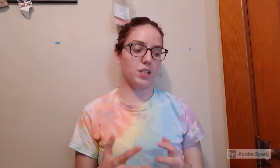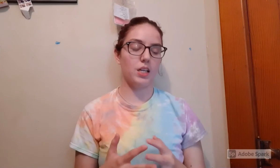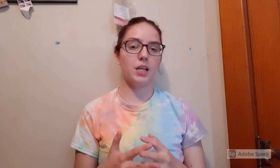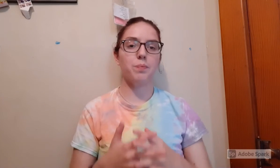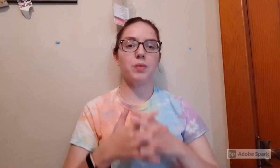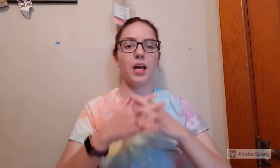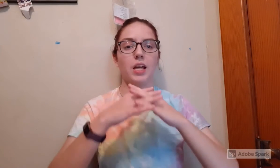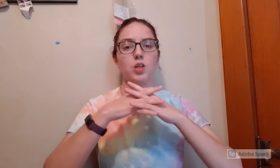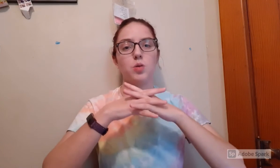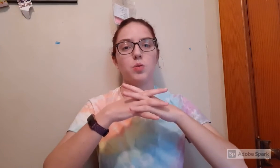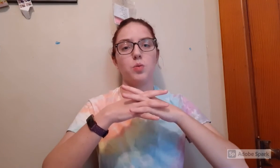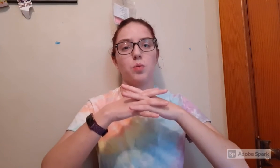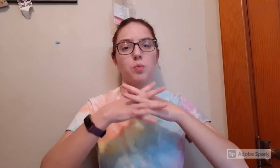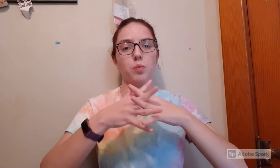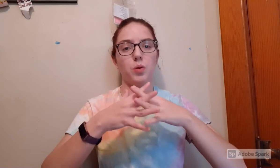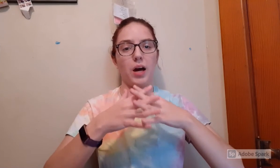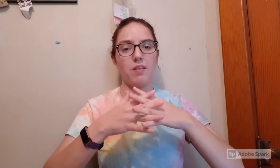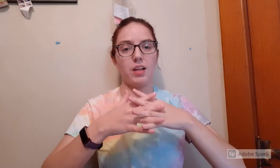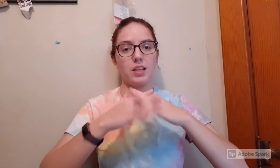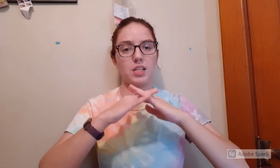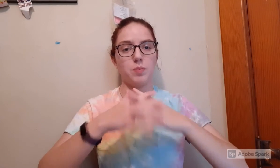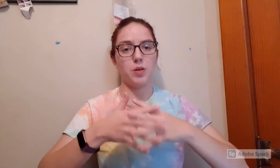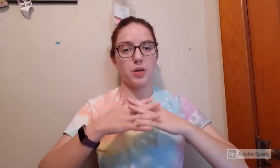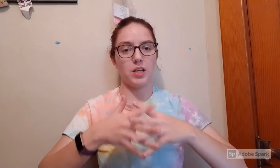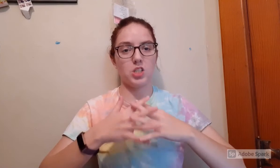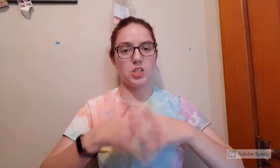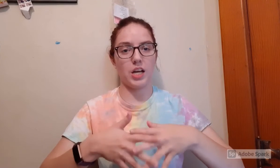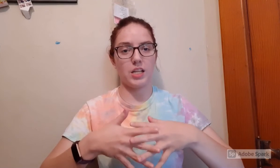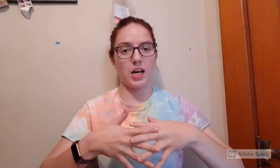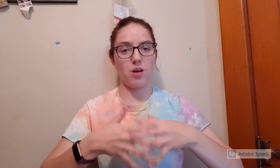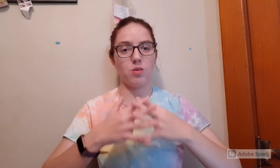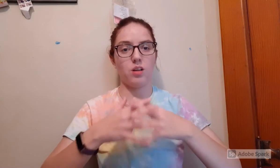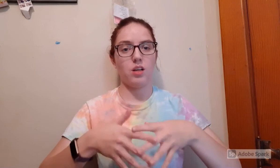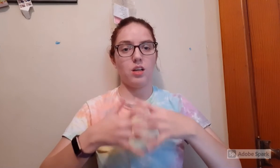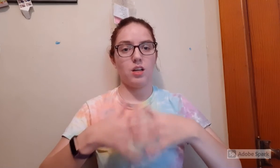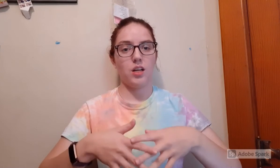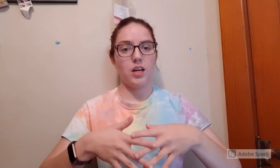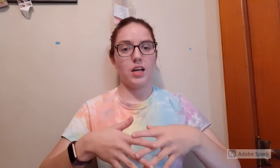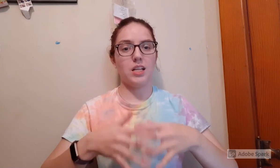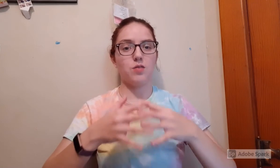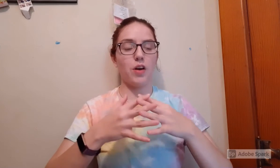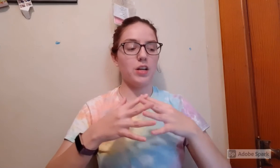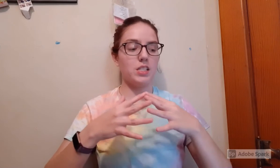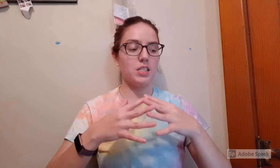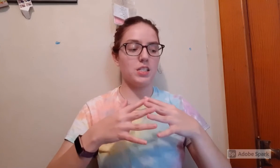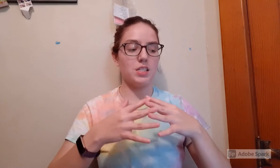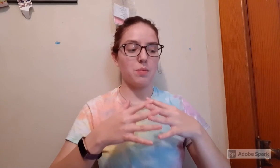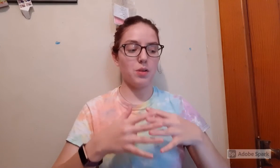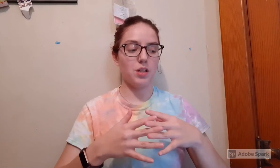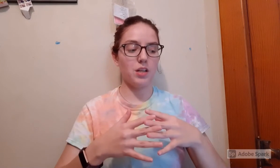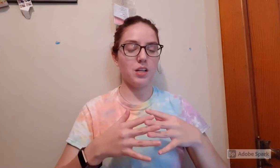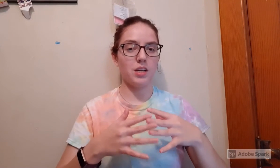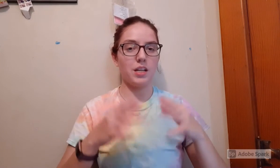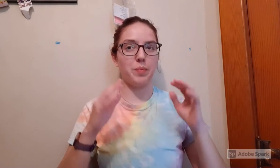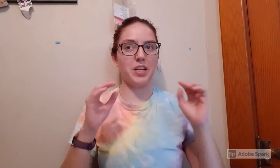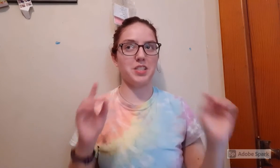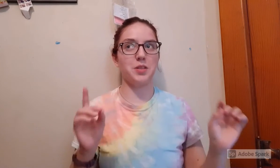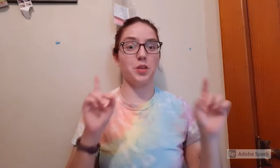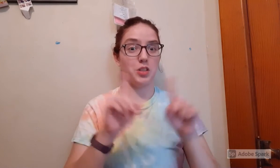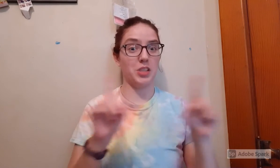wrestling. And you have it like this, but you kind of shake down. And it's very similar, but they're